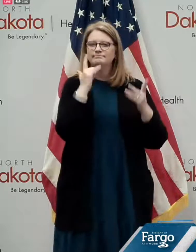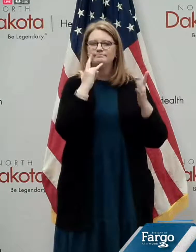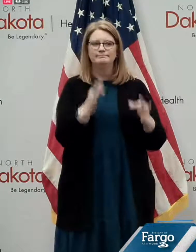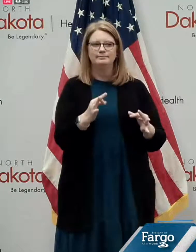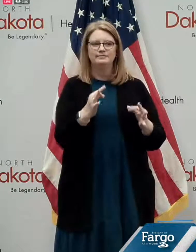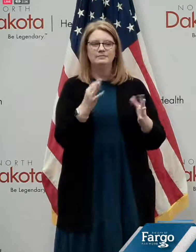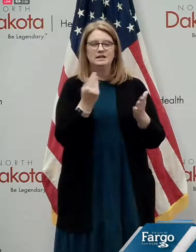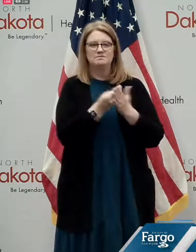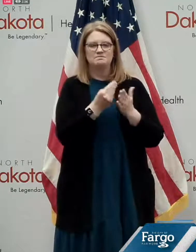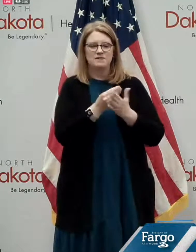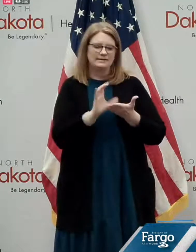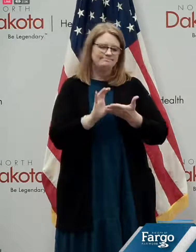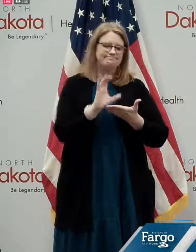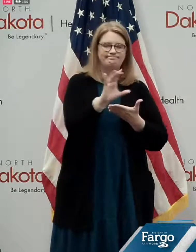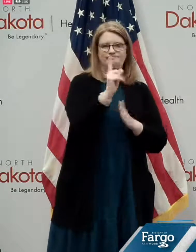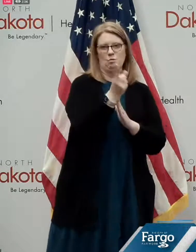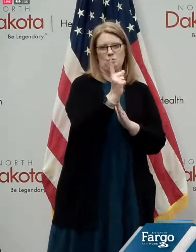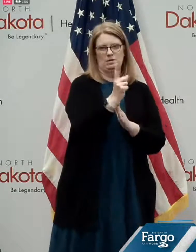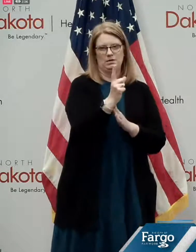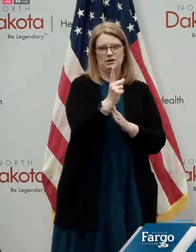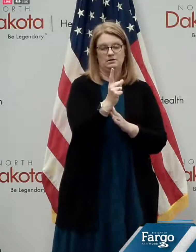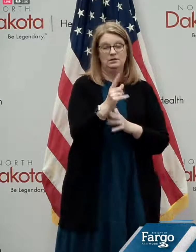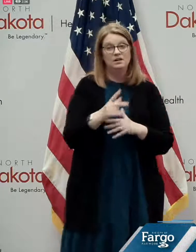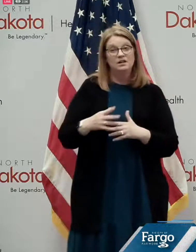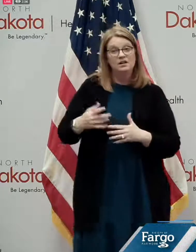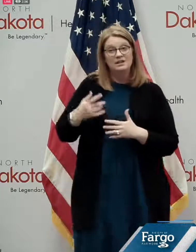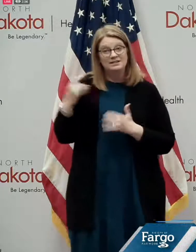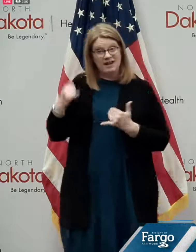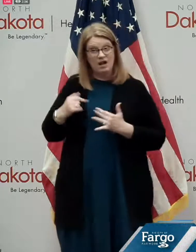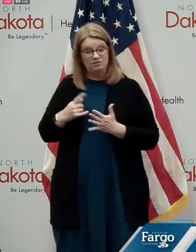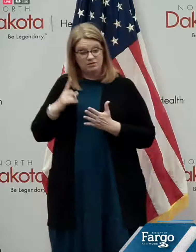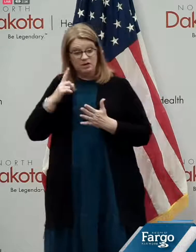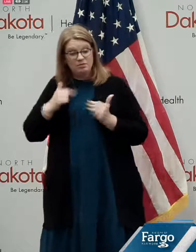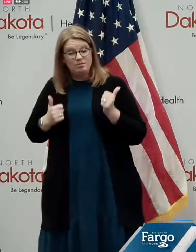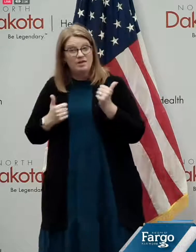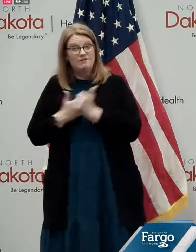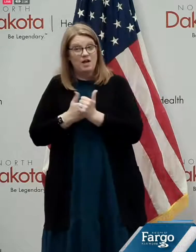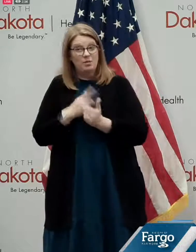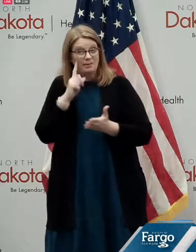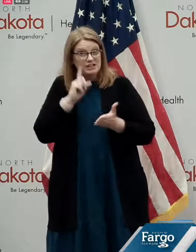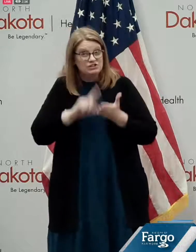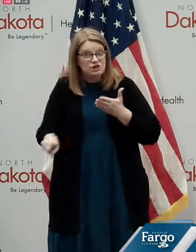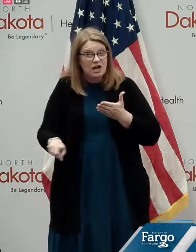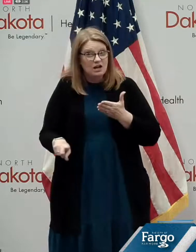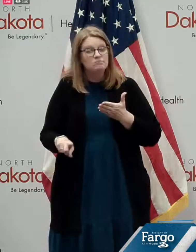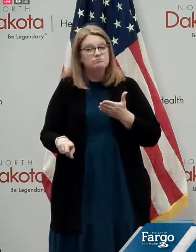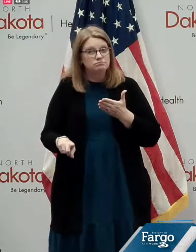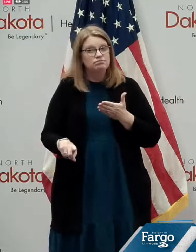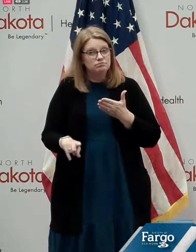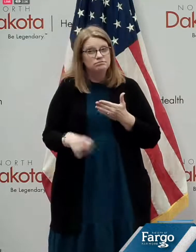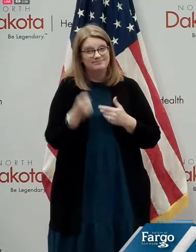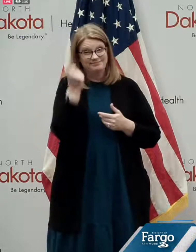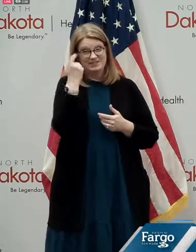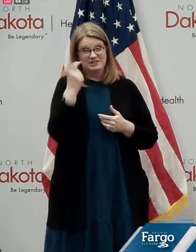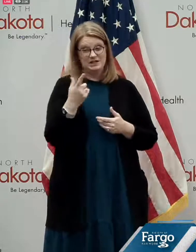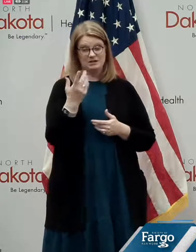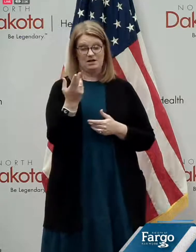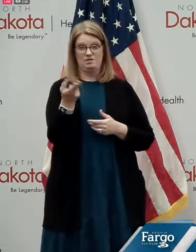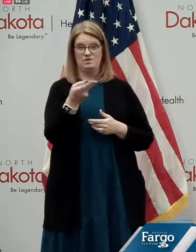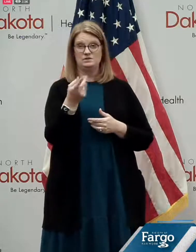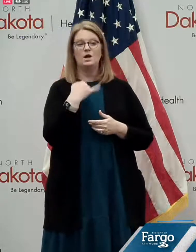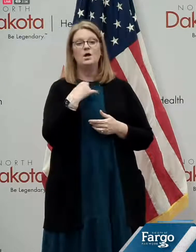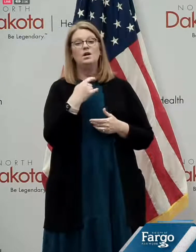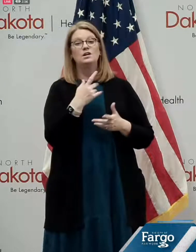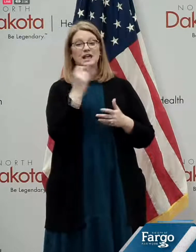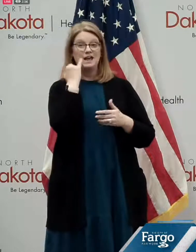investments up front, which is why the follow-up process is going to be robust. On Thursday, we'll be talking to businesses about their obligations post-award,